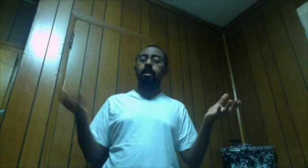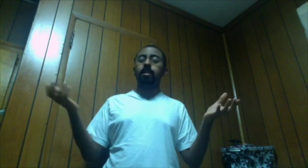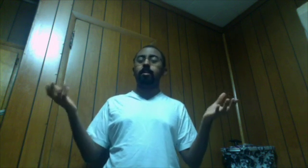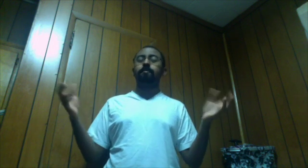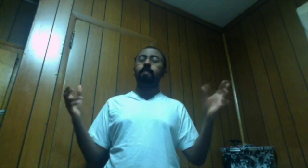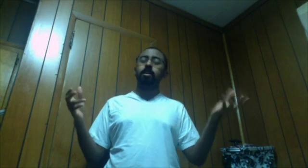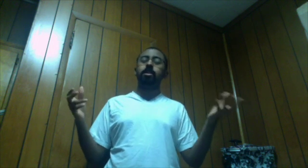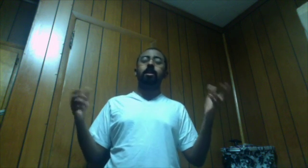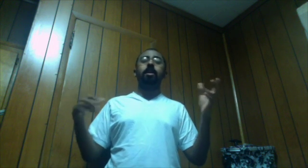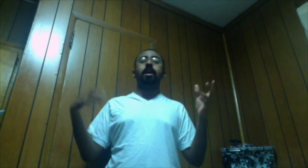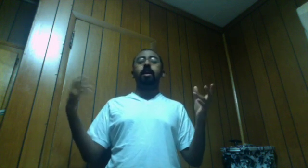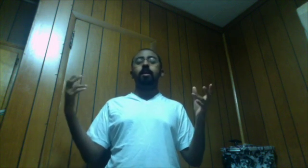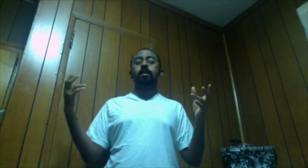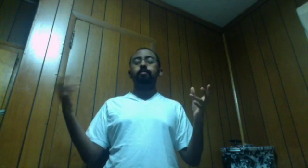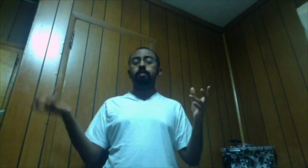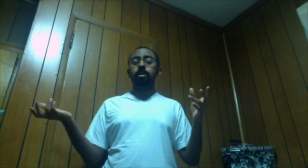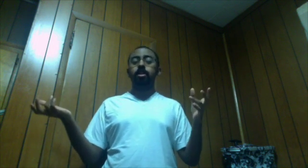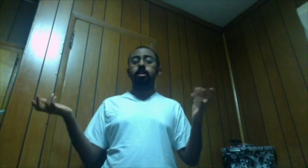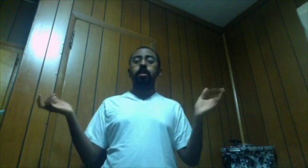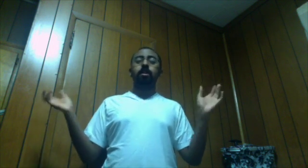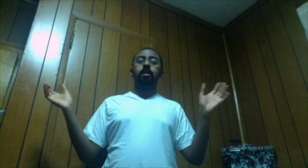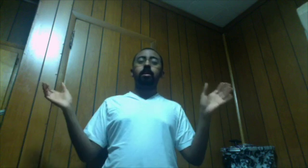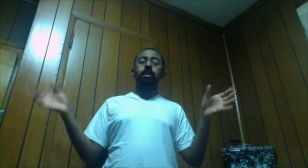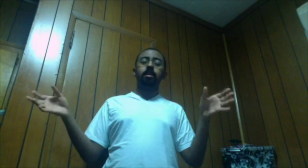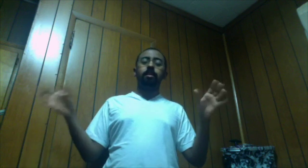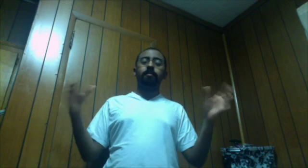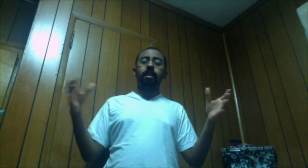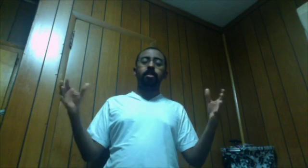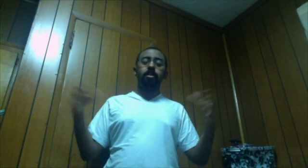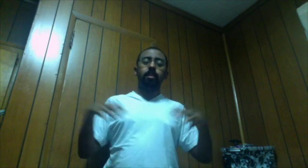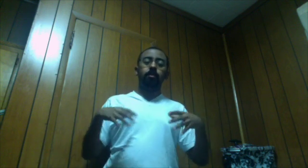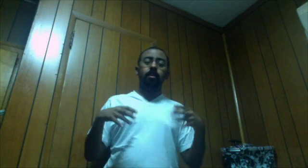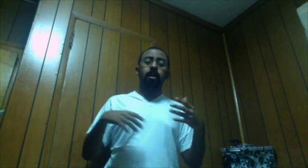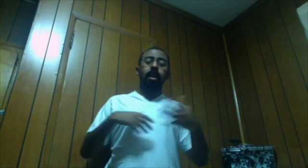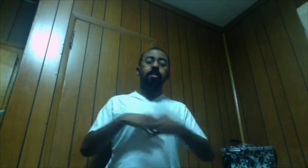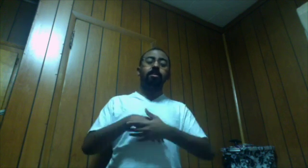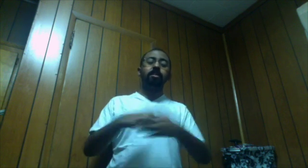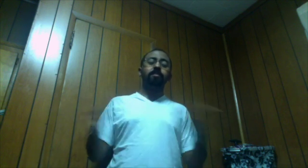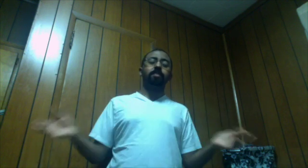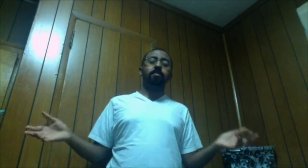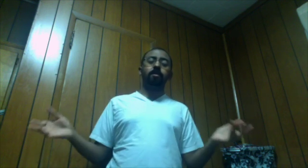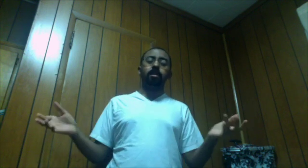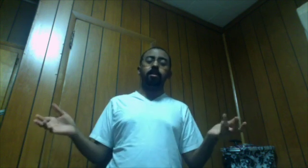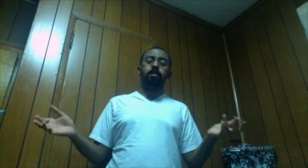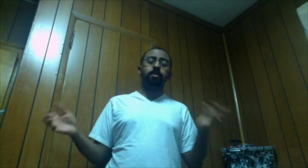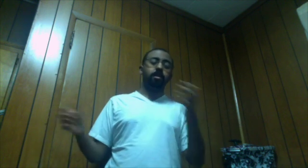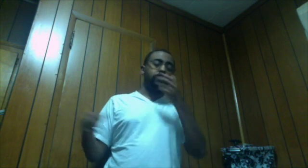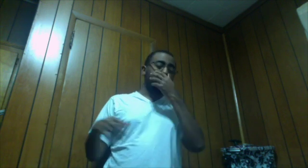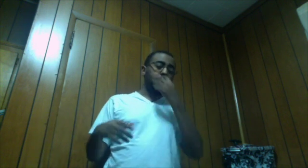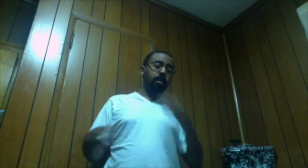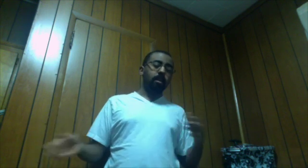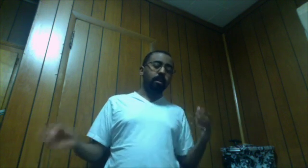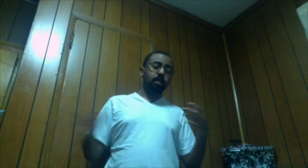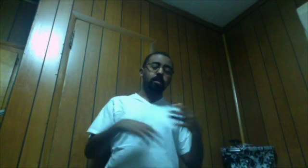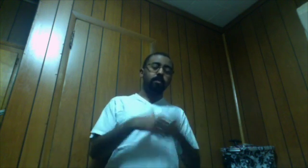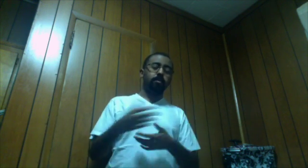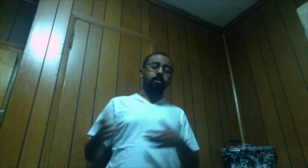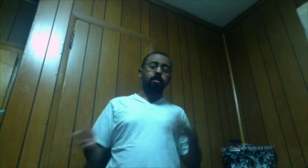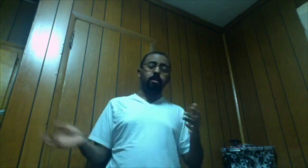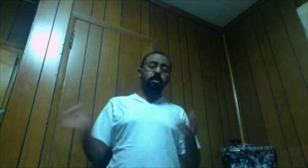the French and the British. England and France are at war, and tons of people are killing themselves in these wars and each